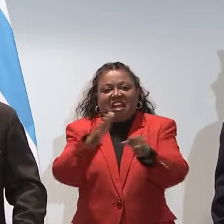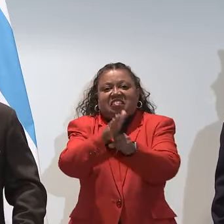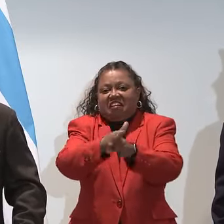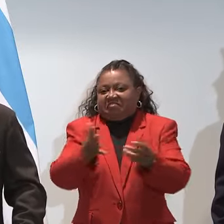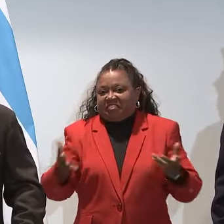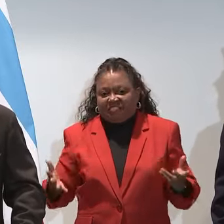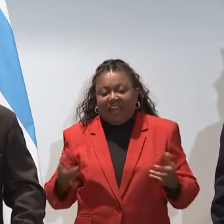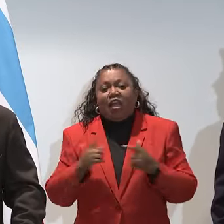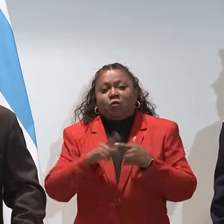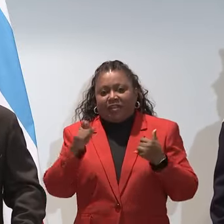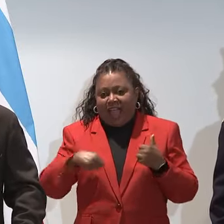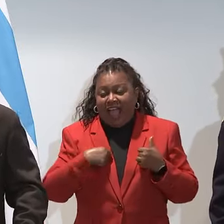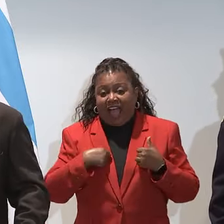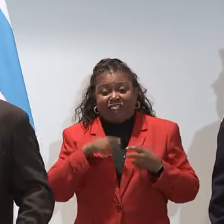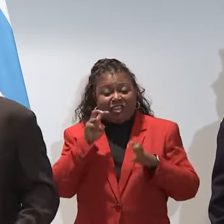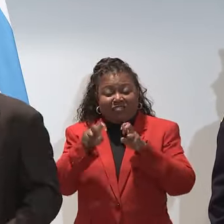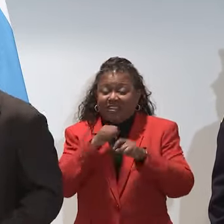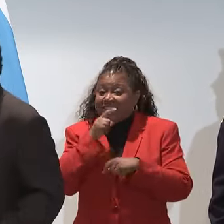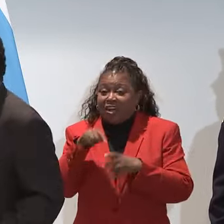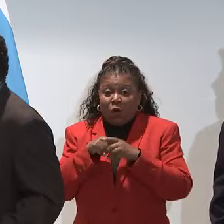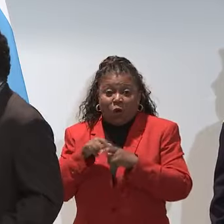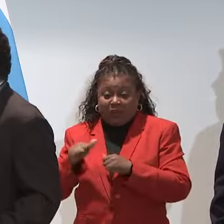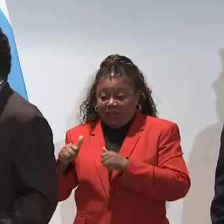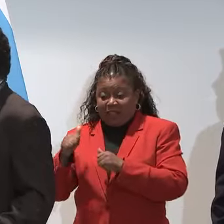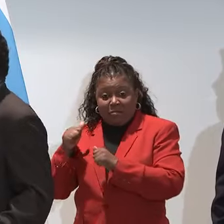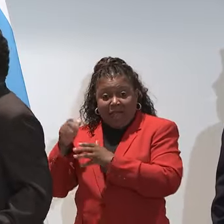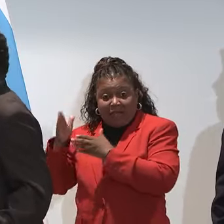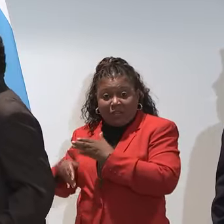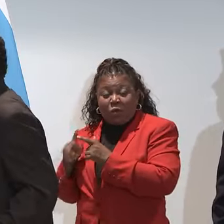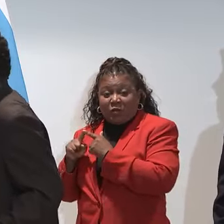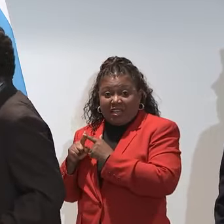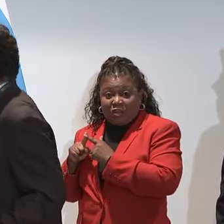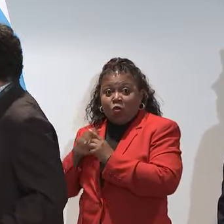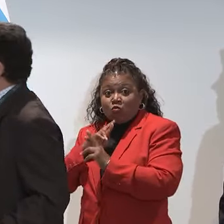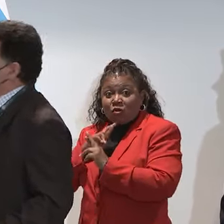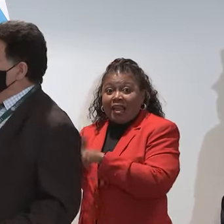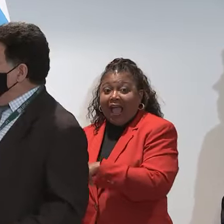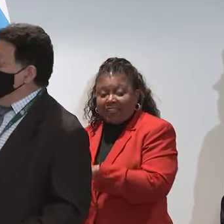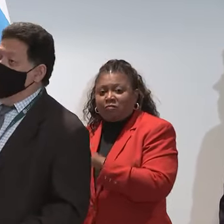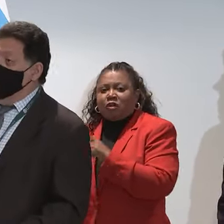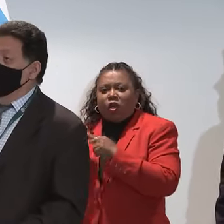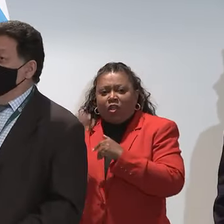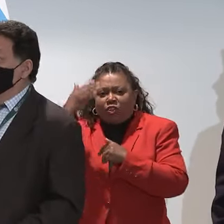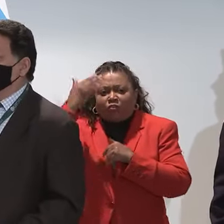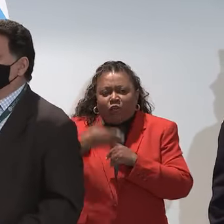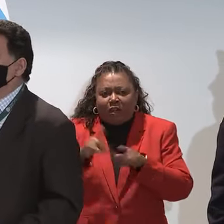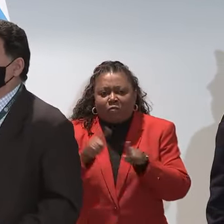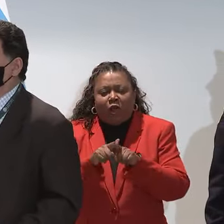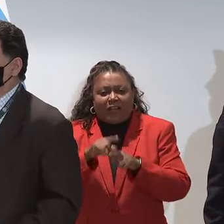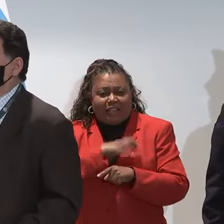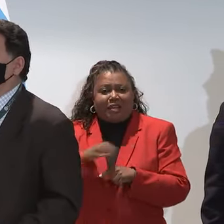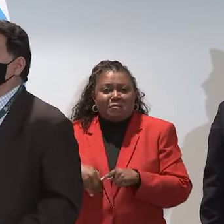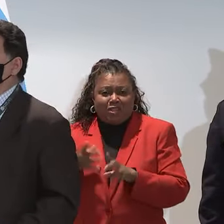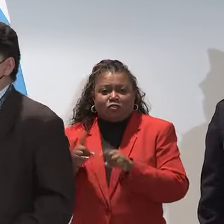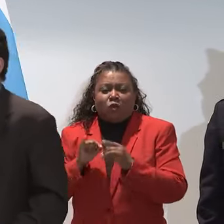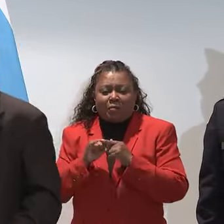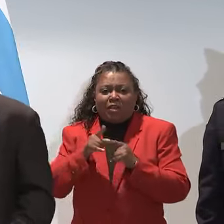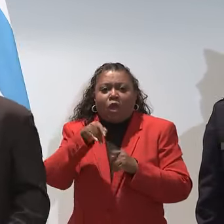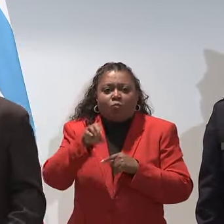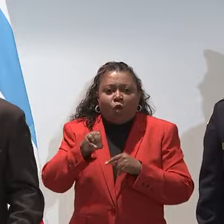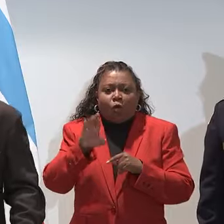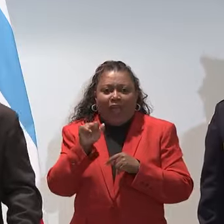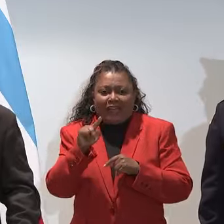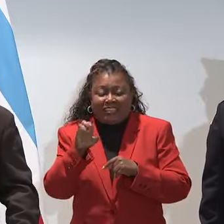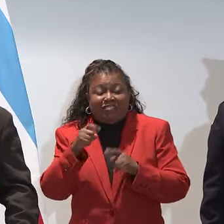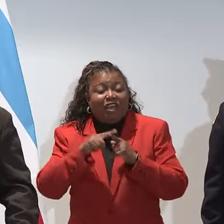is enough. And we got to invest not only on the back end being reactive, but on the front end, as the mayor is doing, being